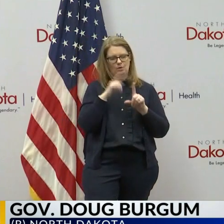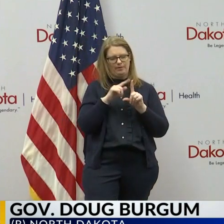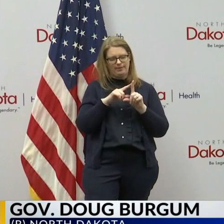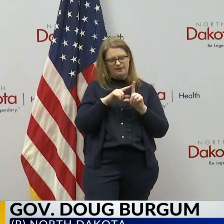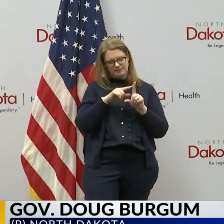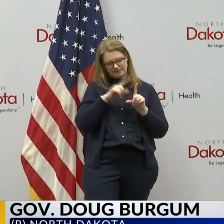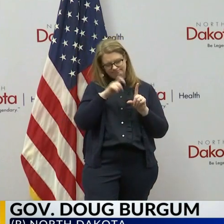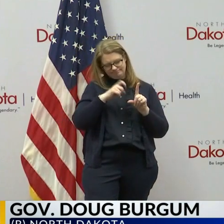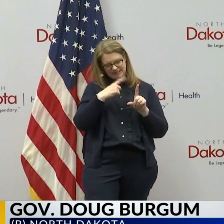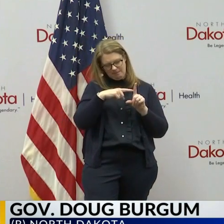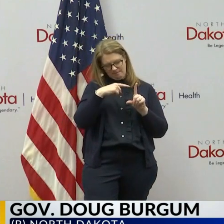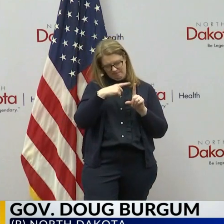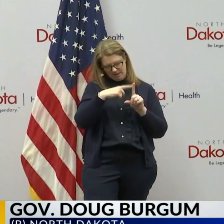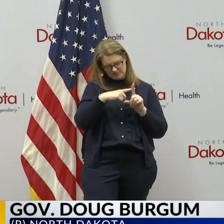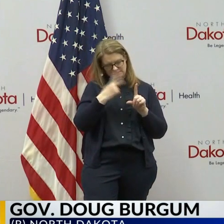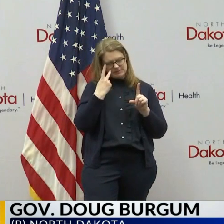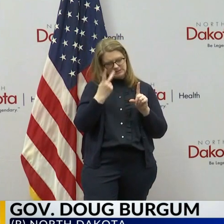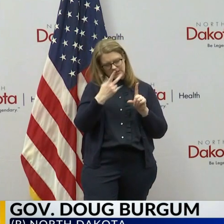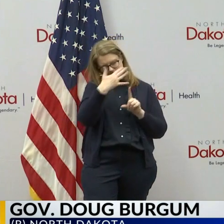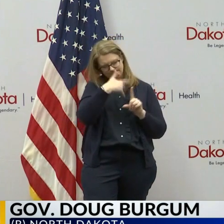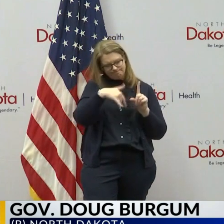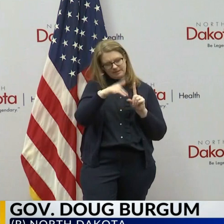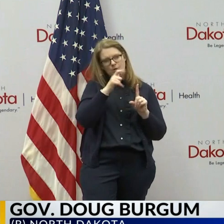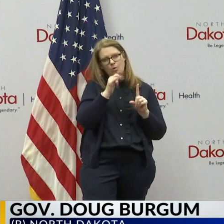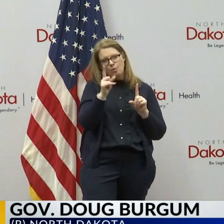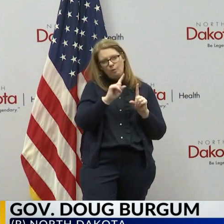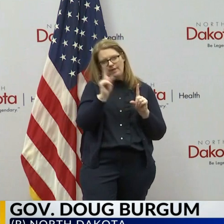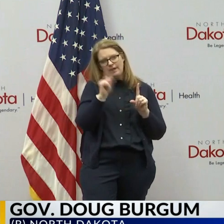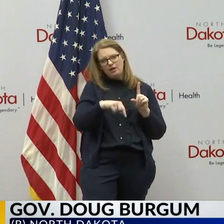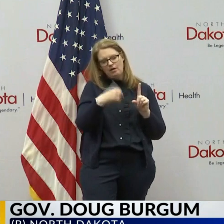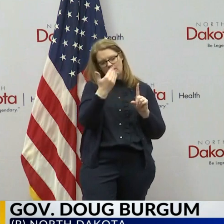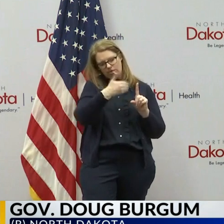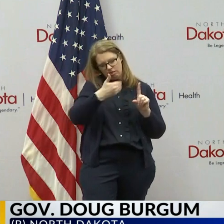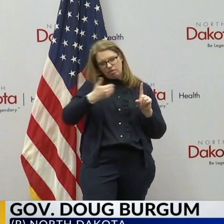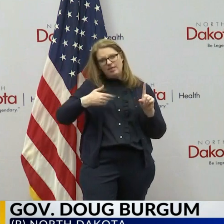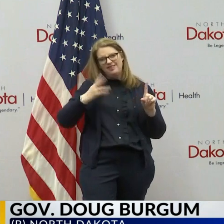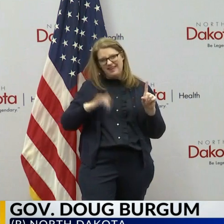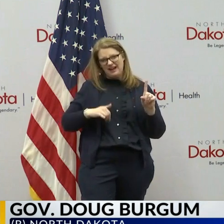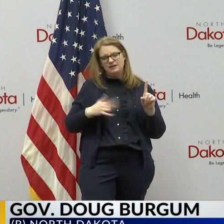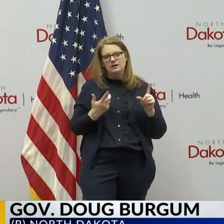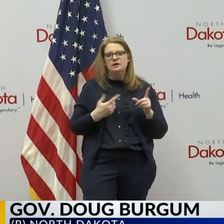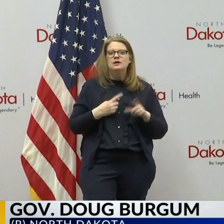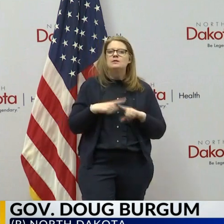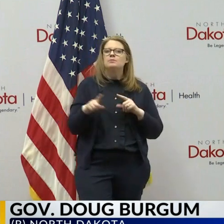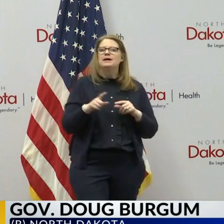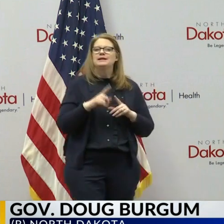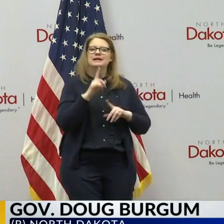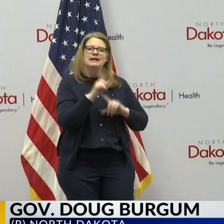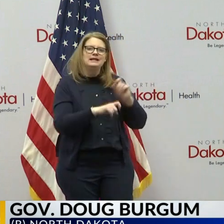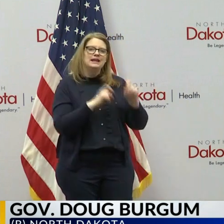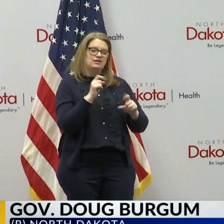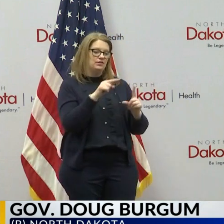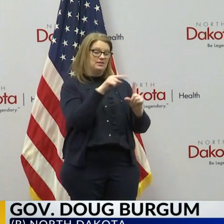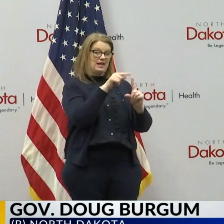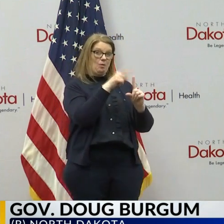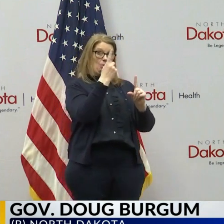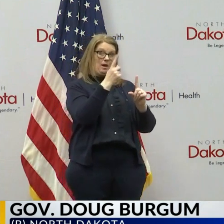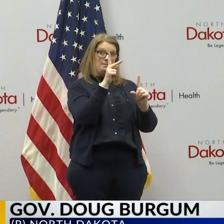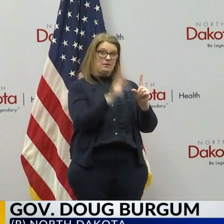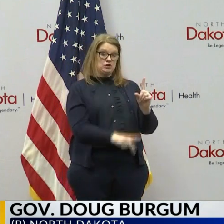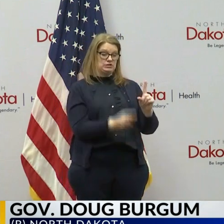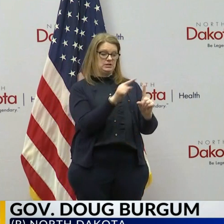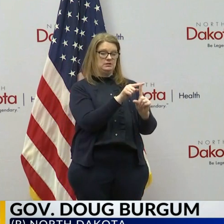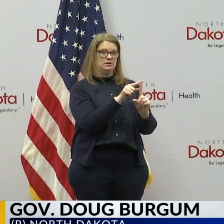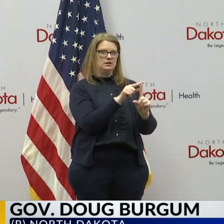contact someone who's been positive and do the interviews, on average it's between 5 to 7 people that they have had